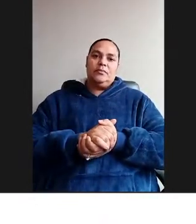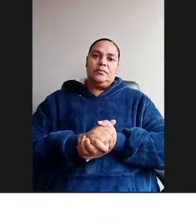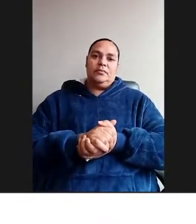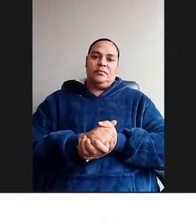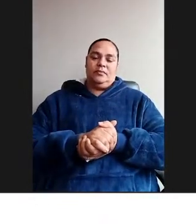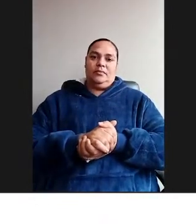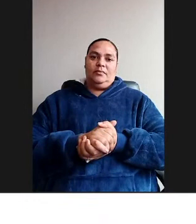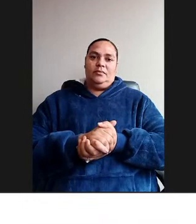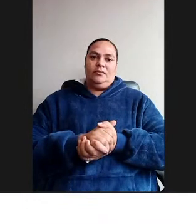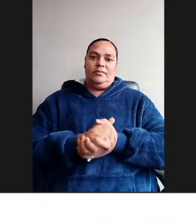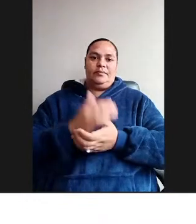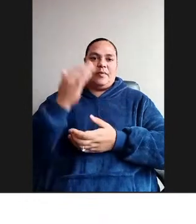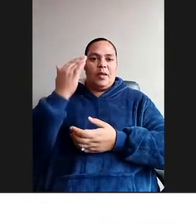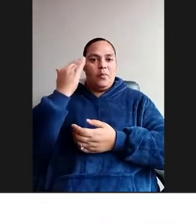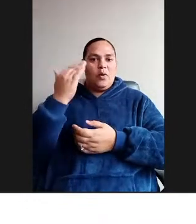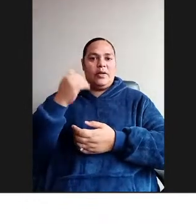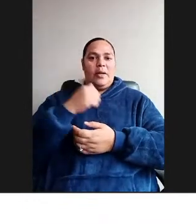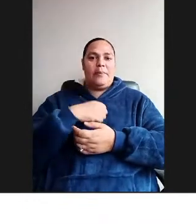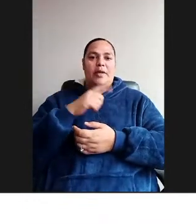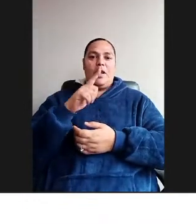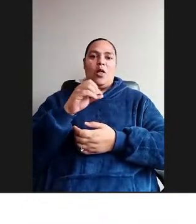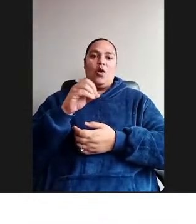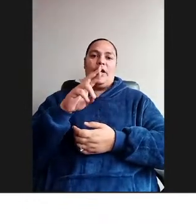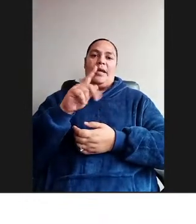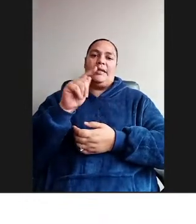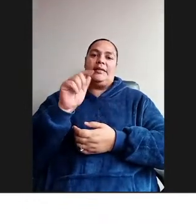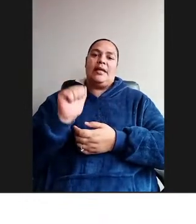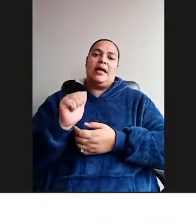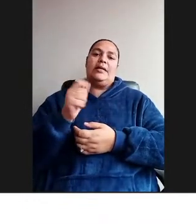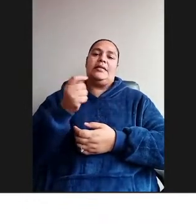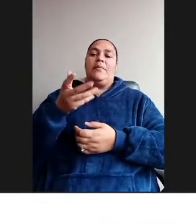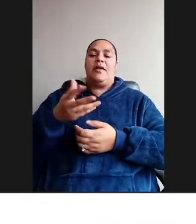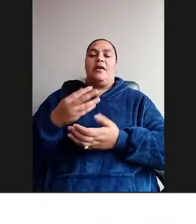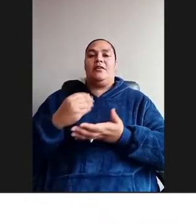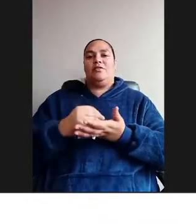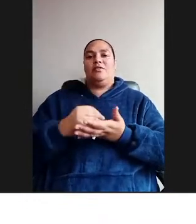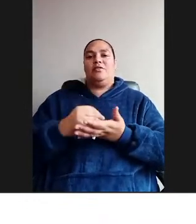Good morning, Lorika Elliott, Speaker's Office.